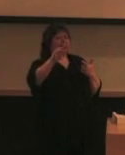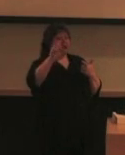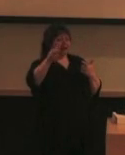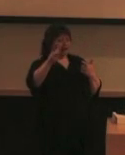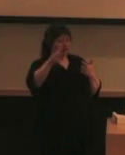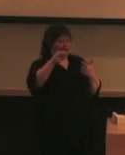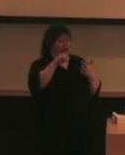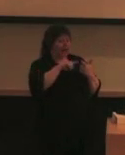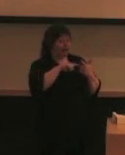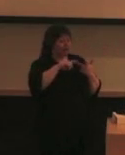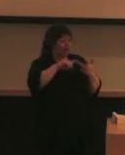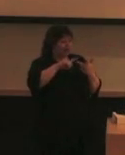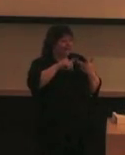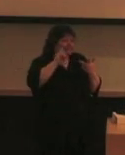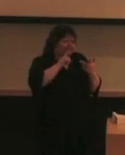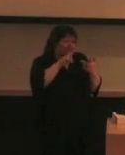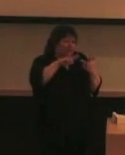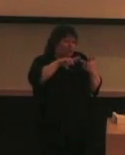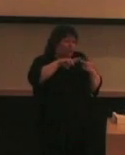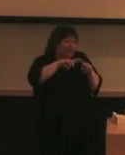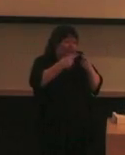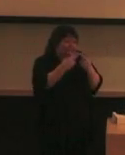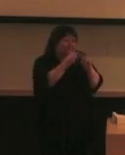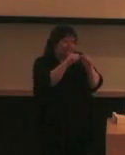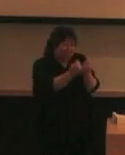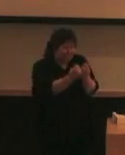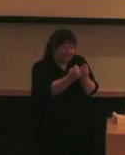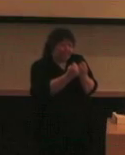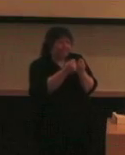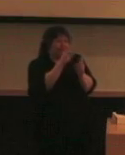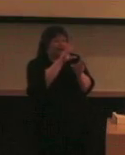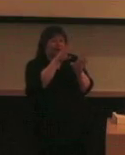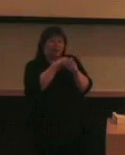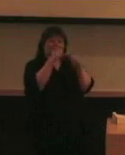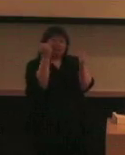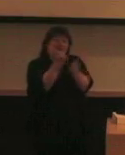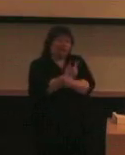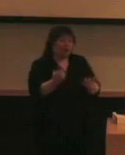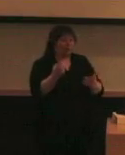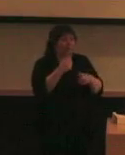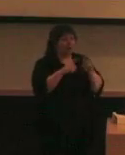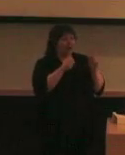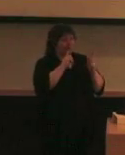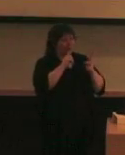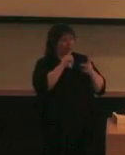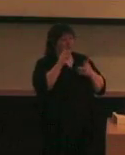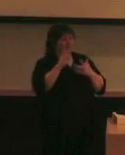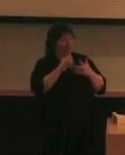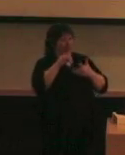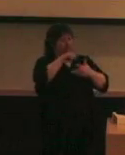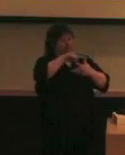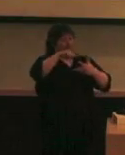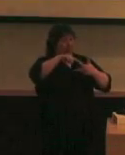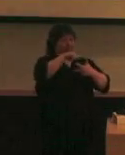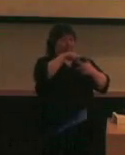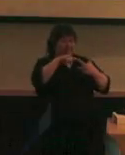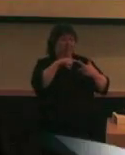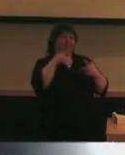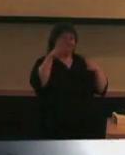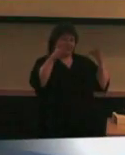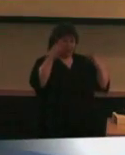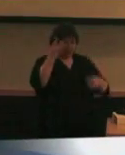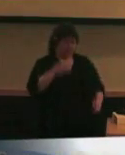rest of the deaf unit team. I mean, it encompasses everybody, but I just wanted to mention the first two, and I'll explain